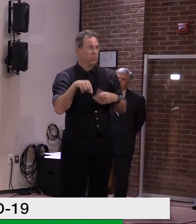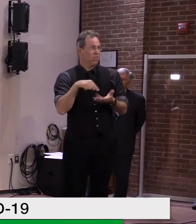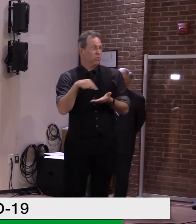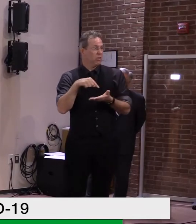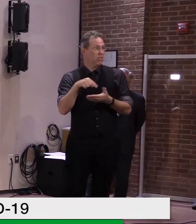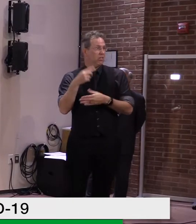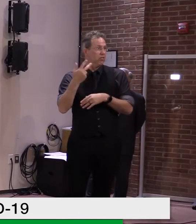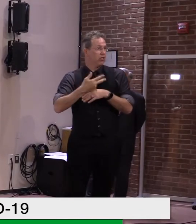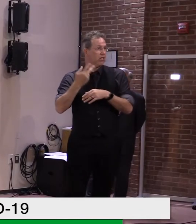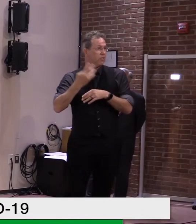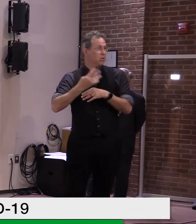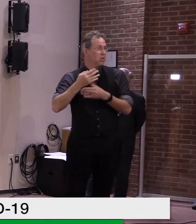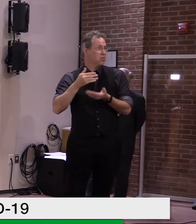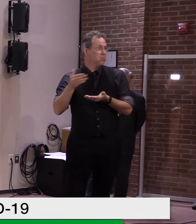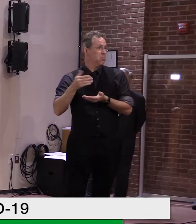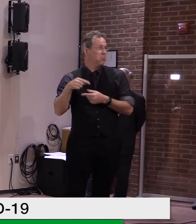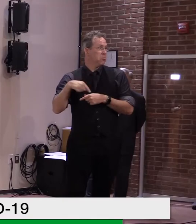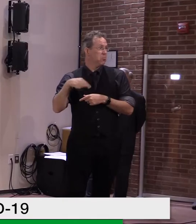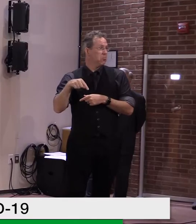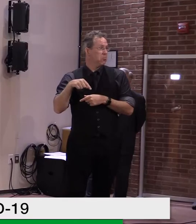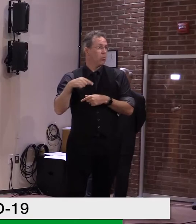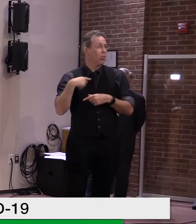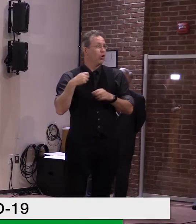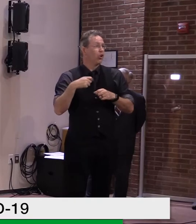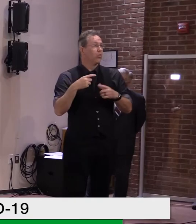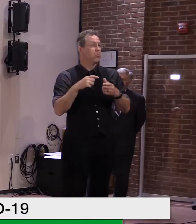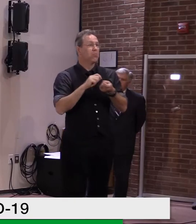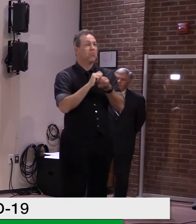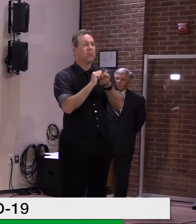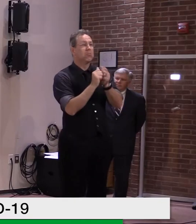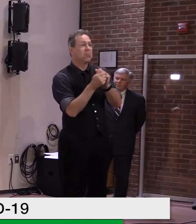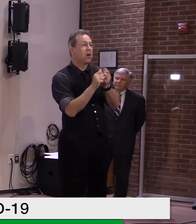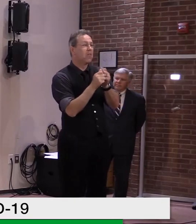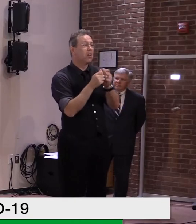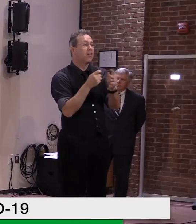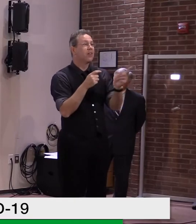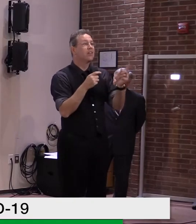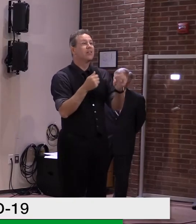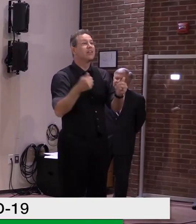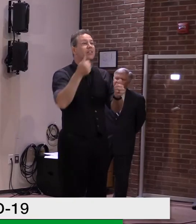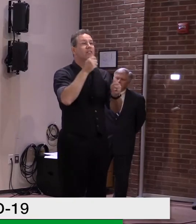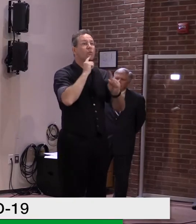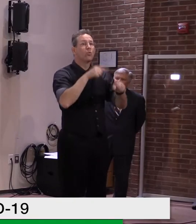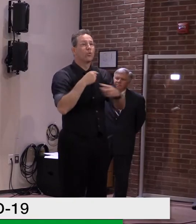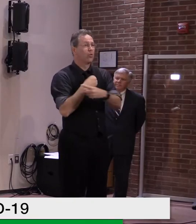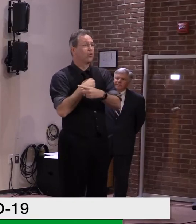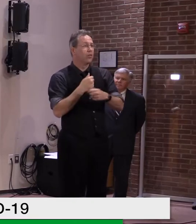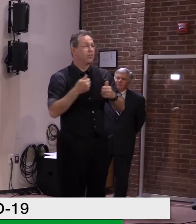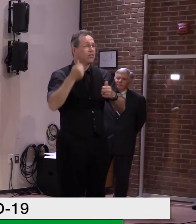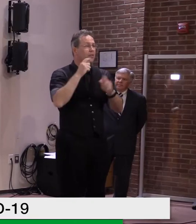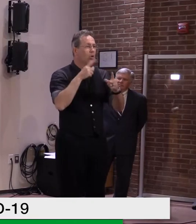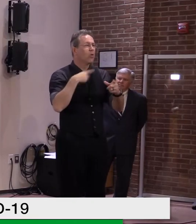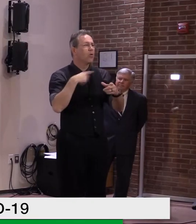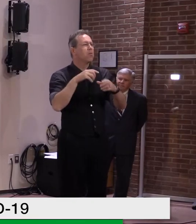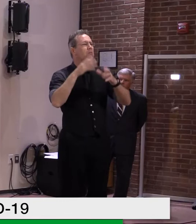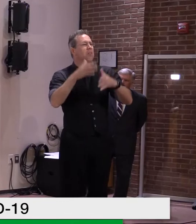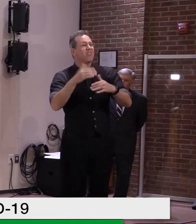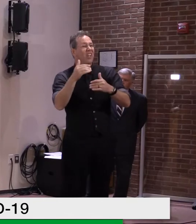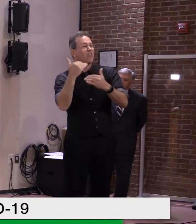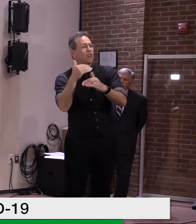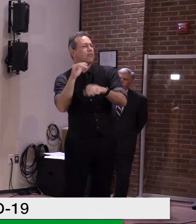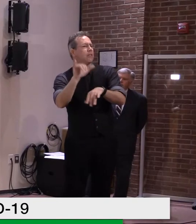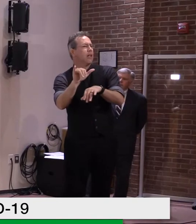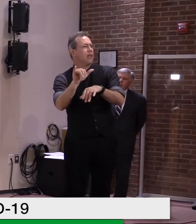just amend the executive order and just lift those restrictions and then let the state of emergency